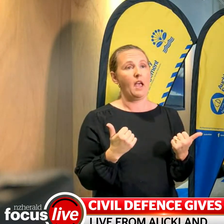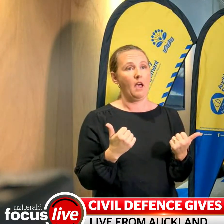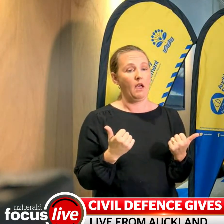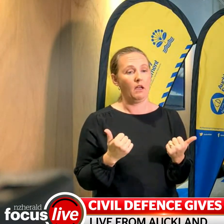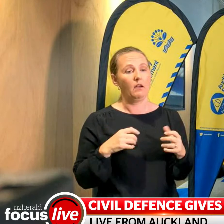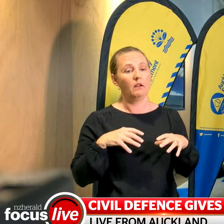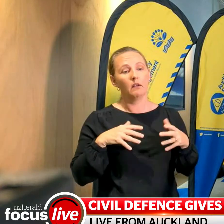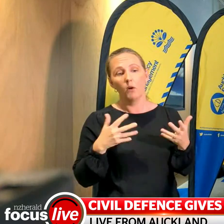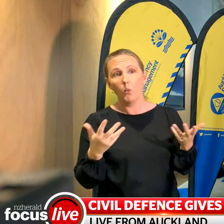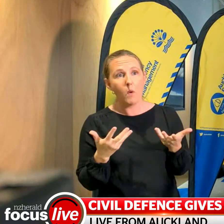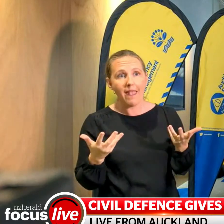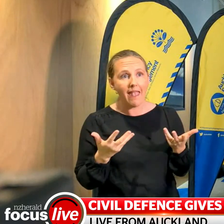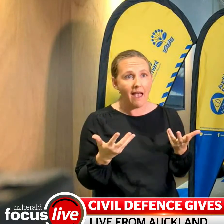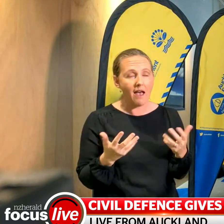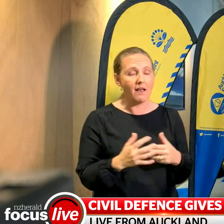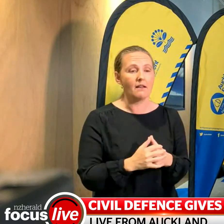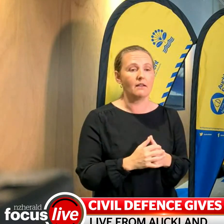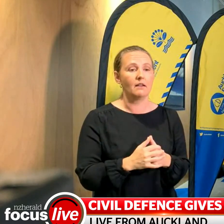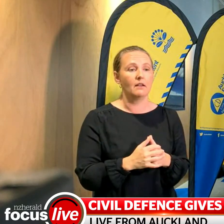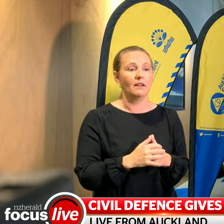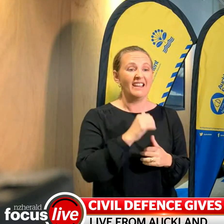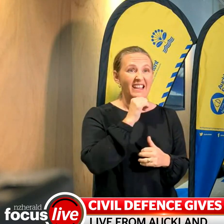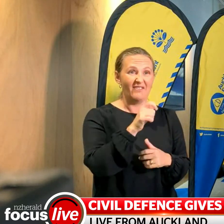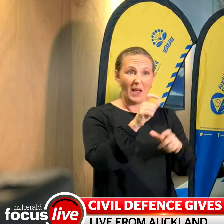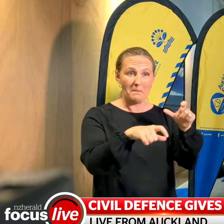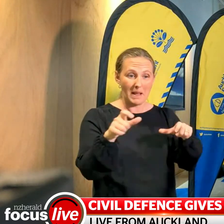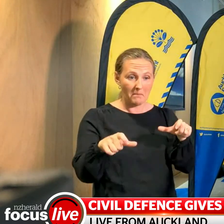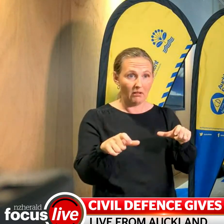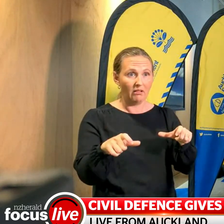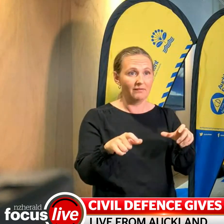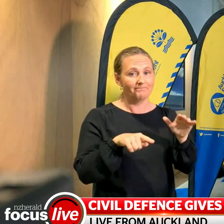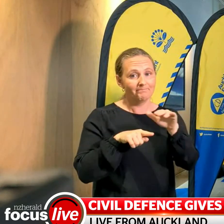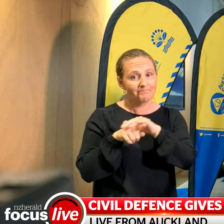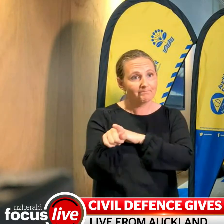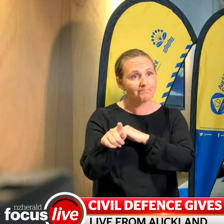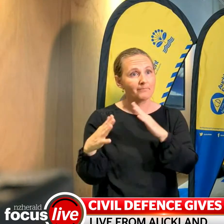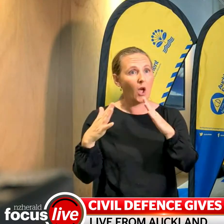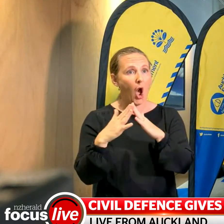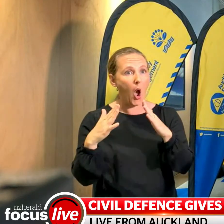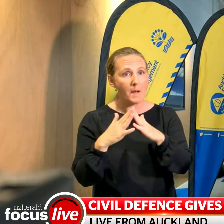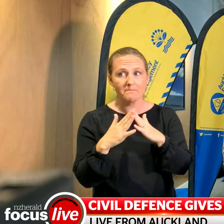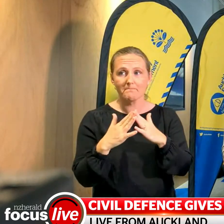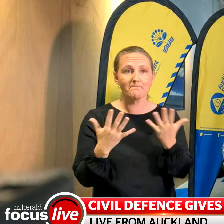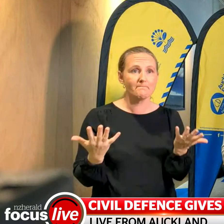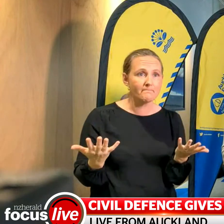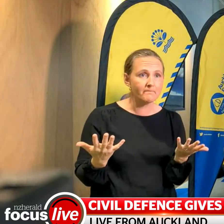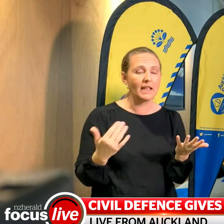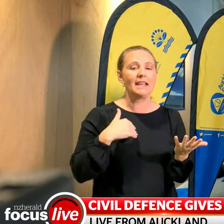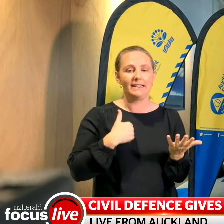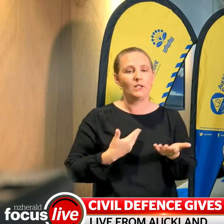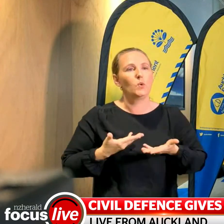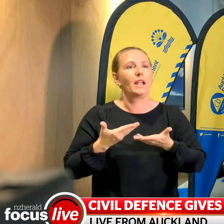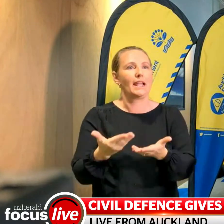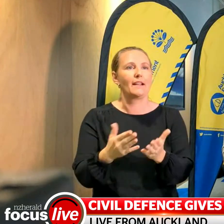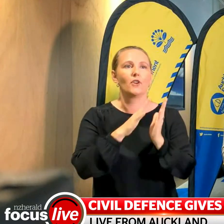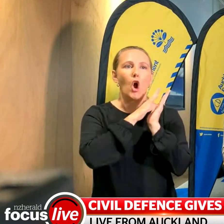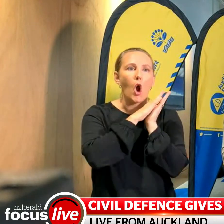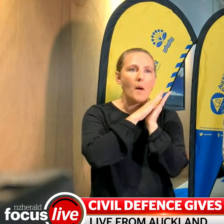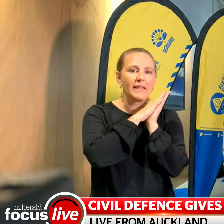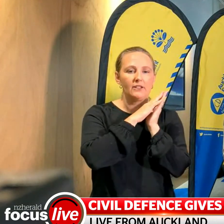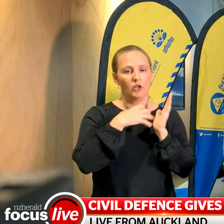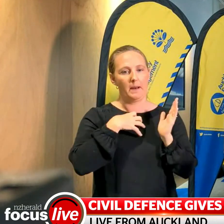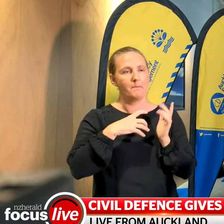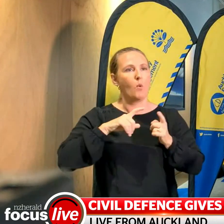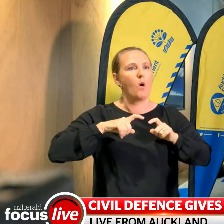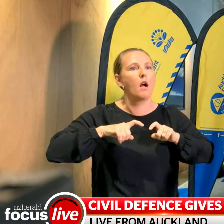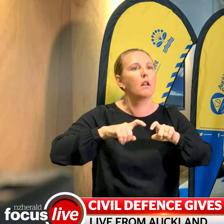to be a priority for us. Helping people who've been displaced from their homes get into accommodation that's more enduring.